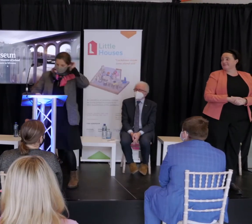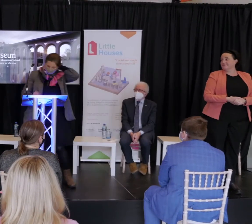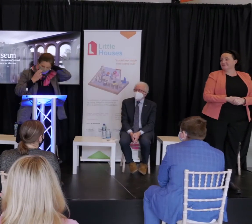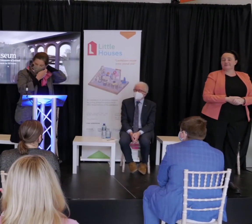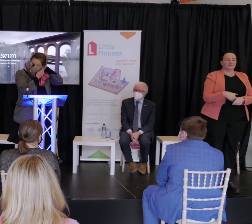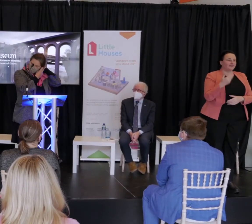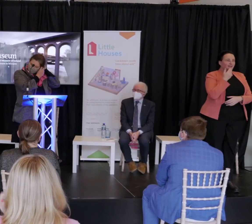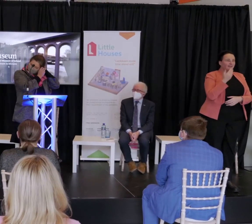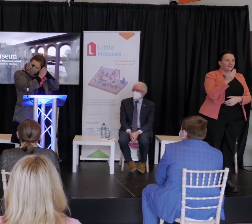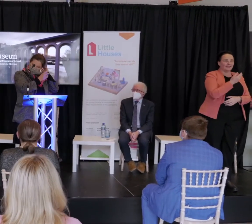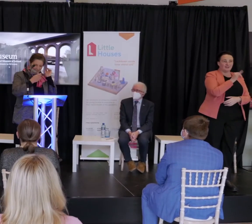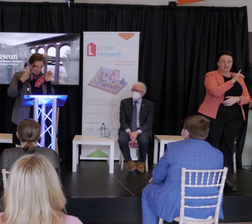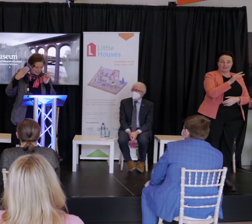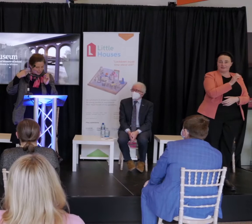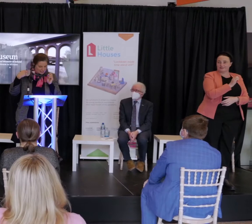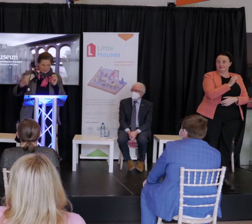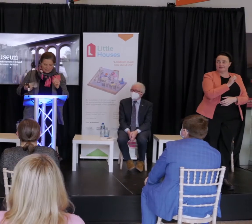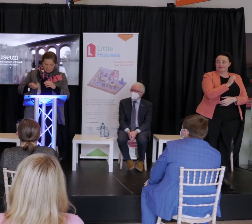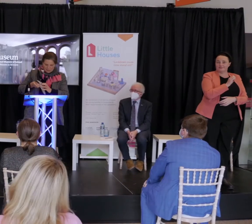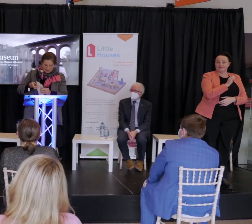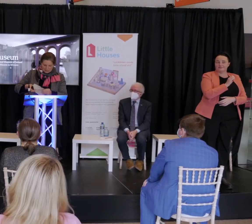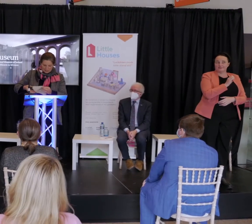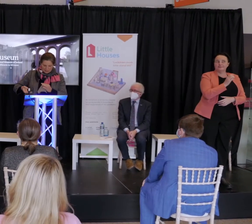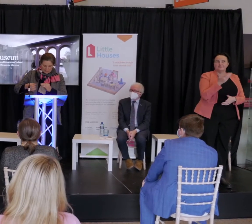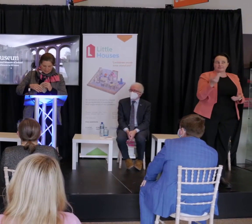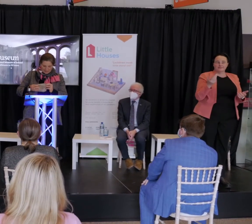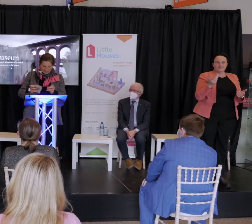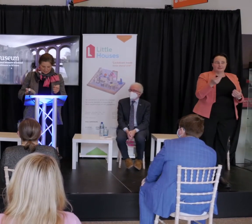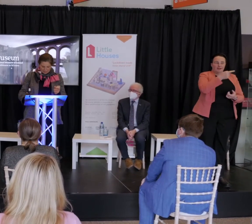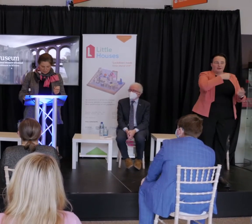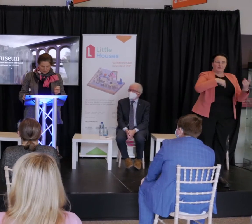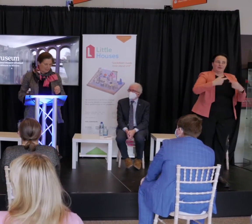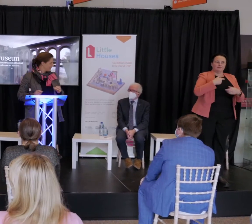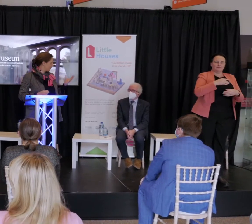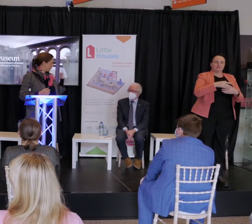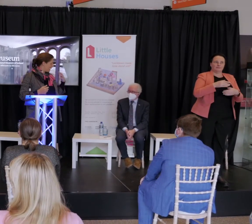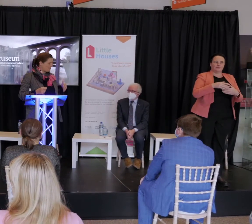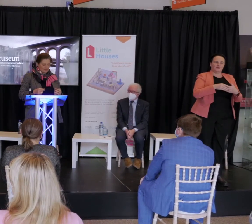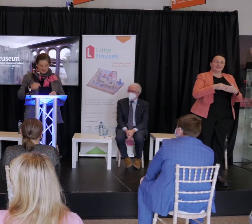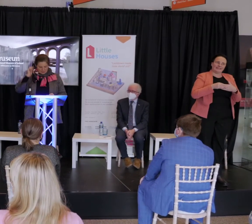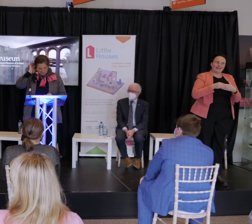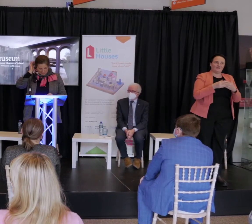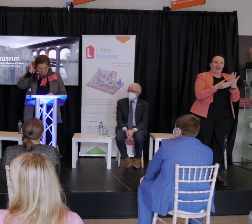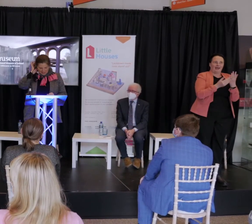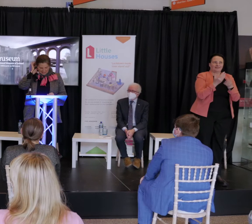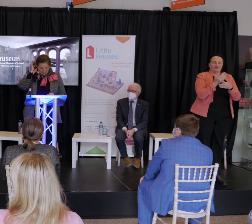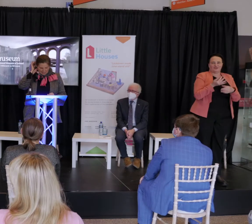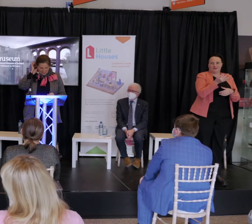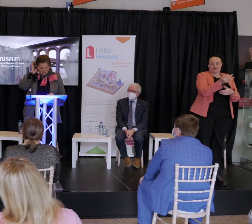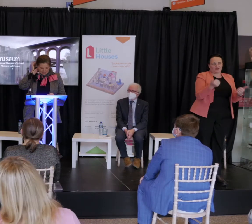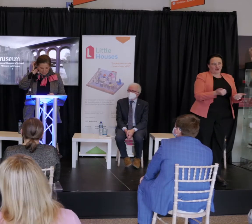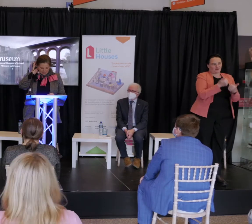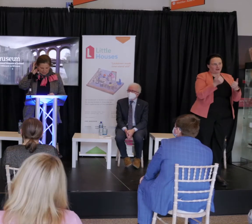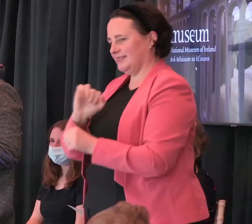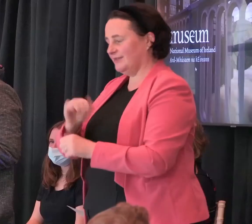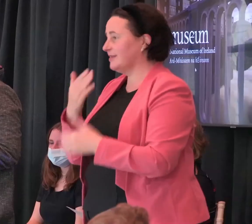Thanks so much, Jasmine. And again, I think with you guys, we're in safe hands for the future. Thank you for so much explaining